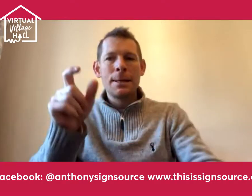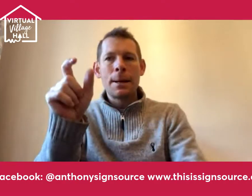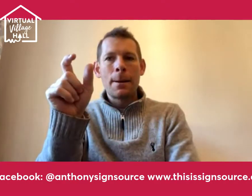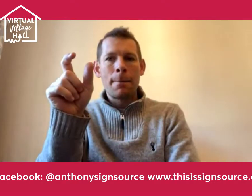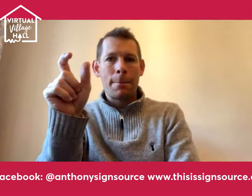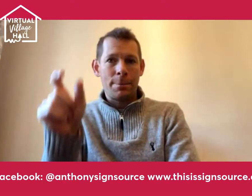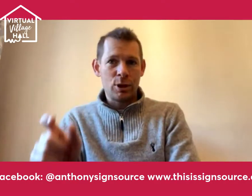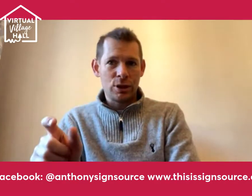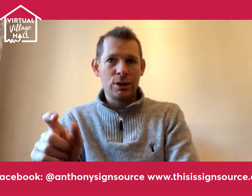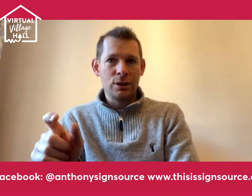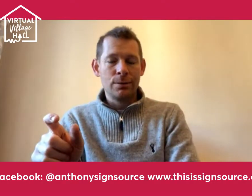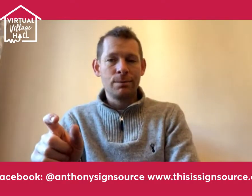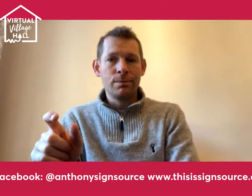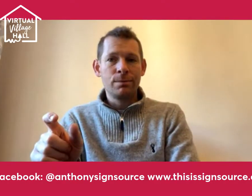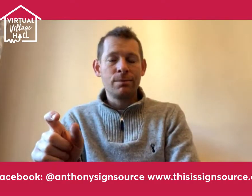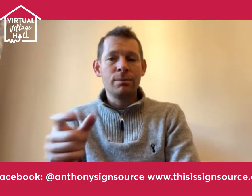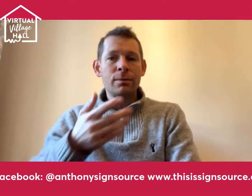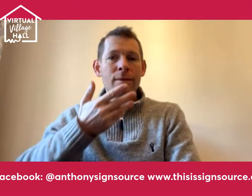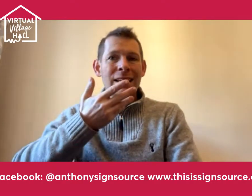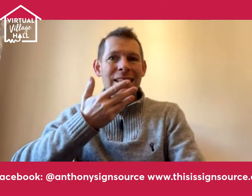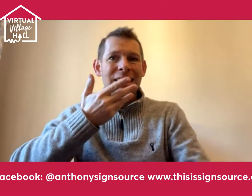Describe a person.